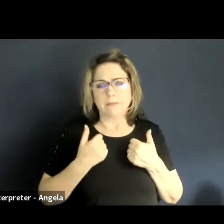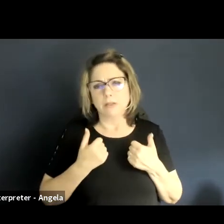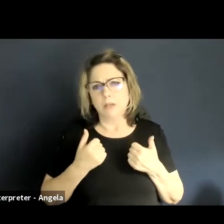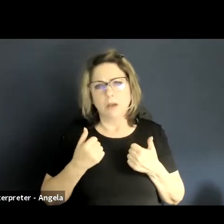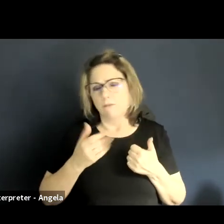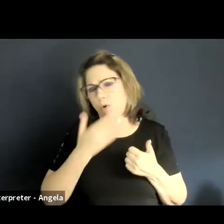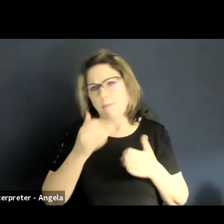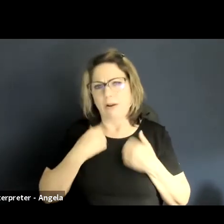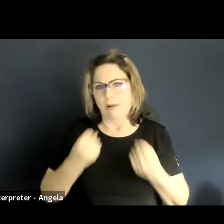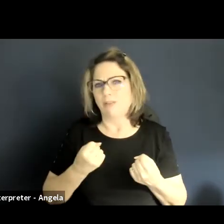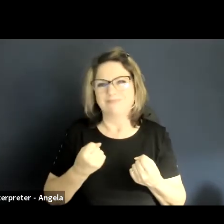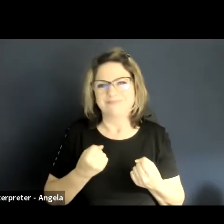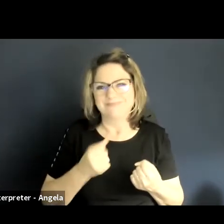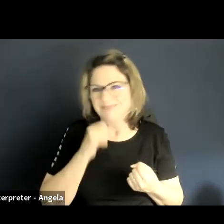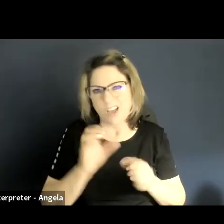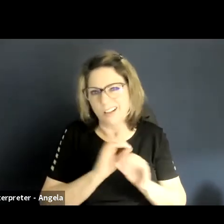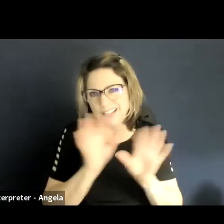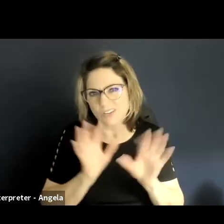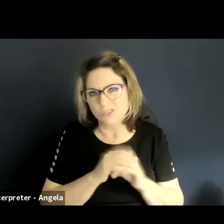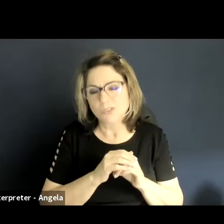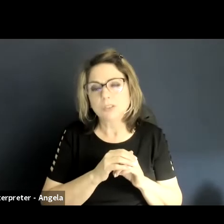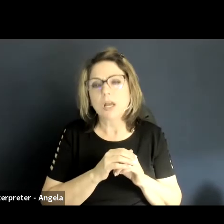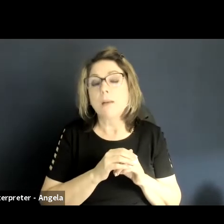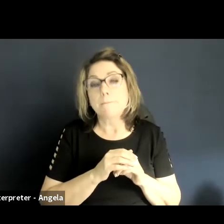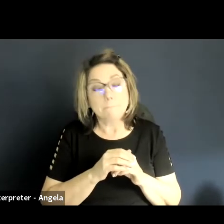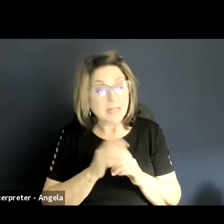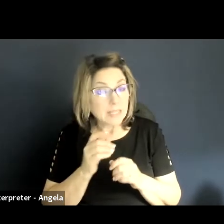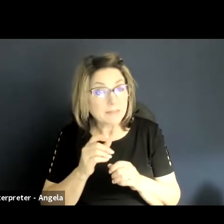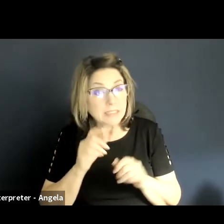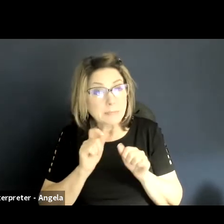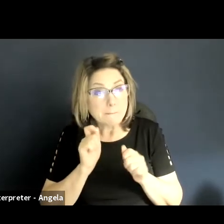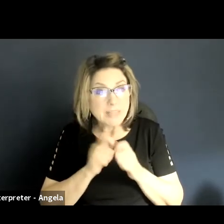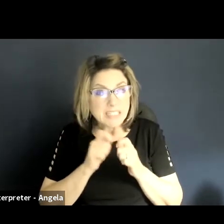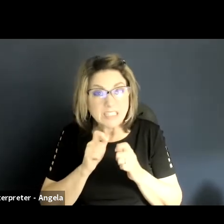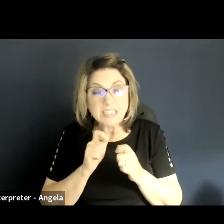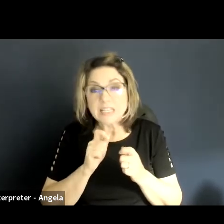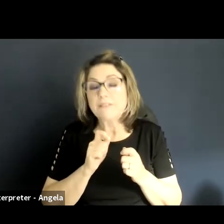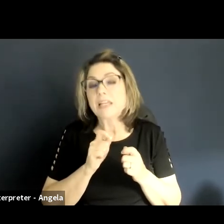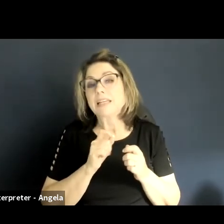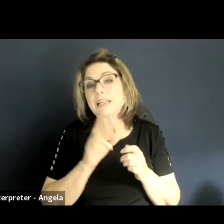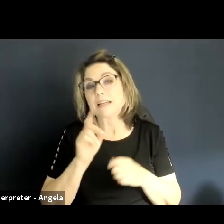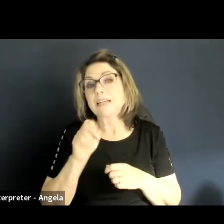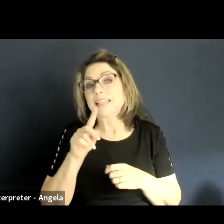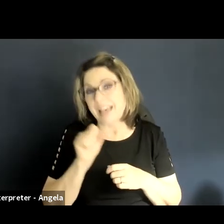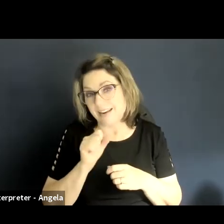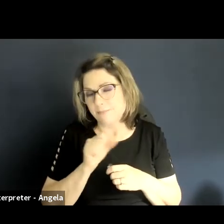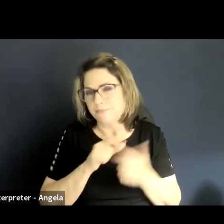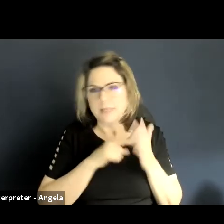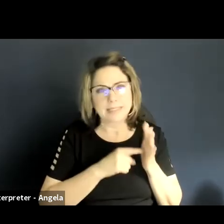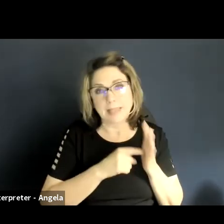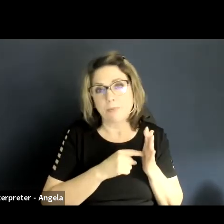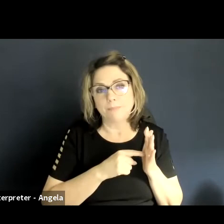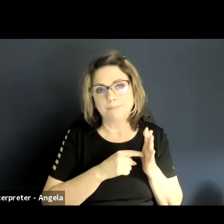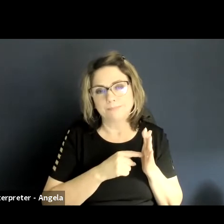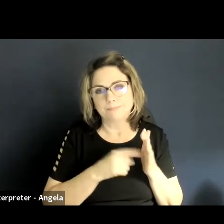outcomes. That's not going to really help you. Instead, you must come up with relevant measurable data. So let's think about some examples. And I'm going to